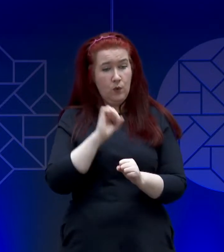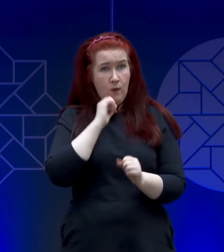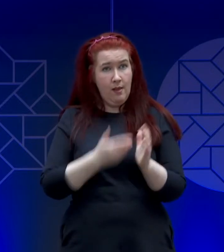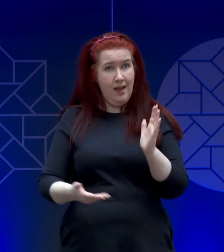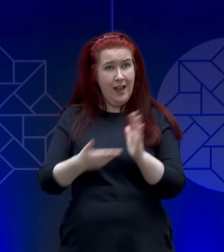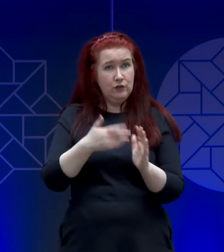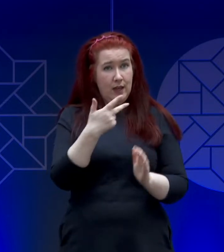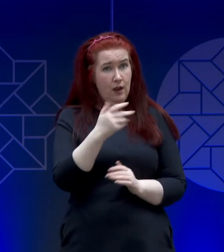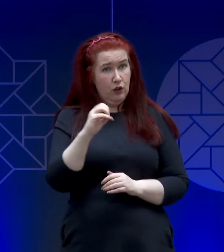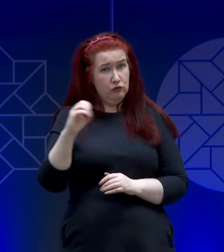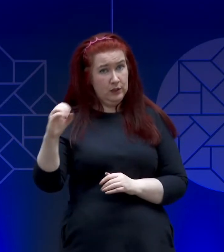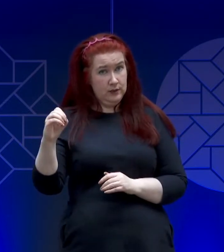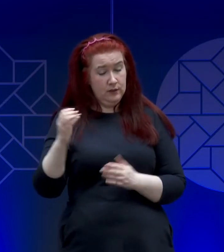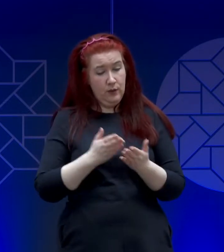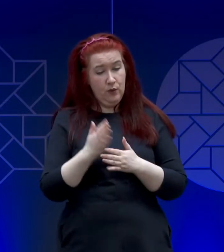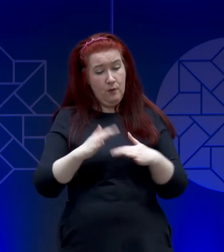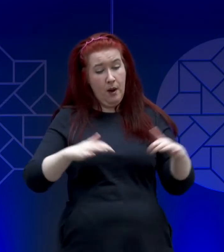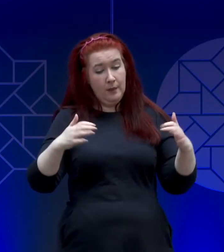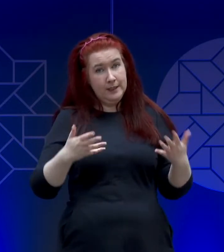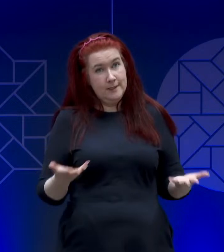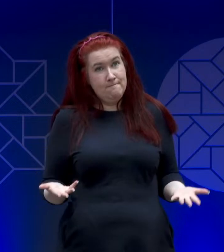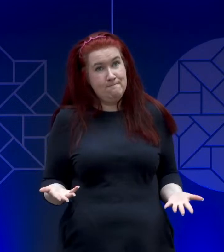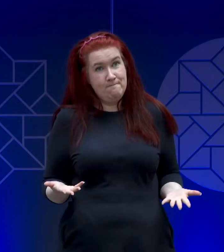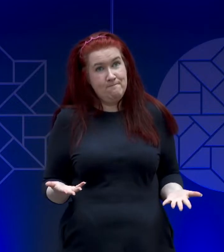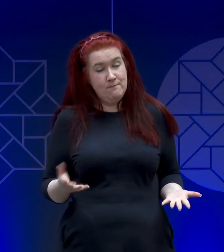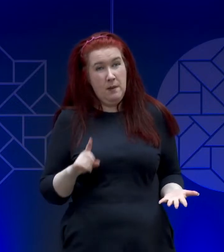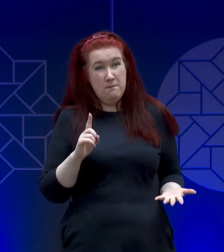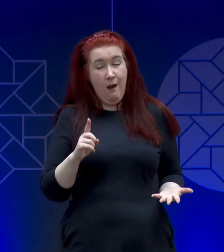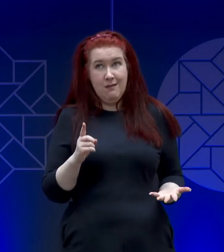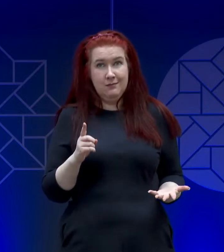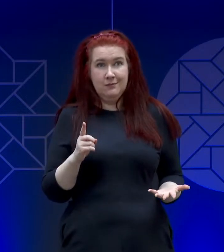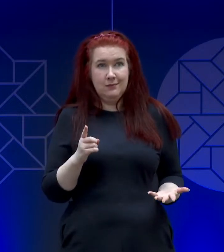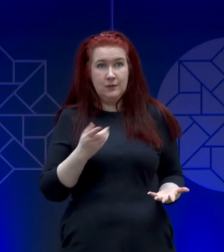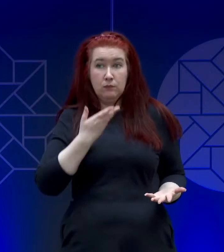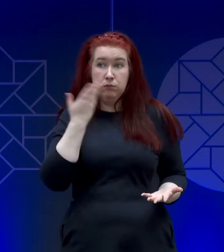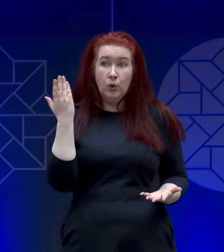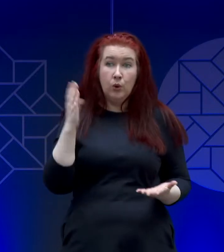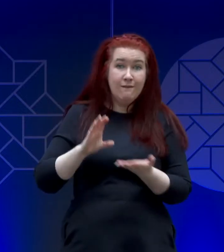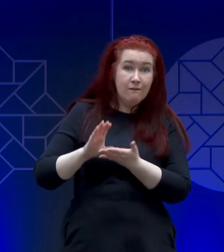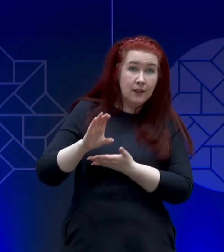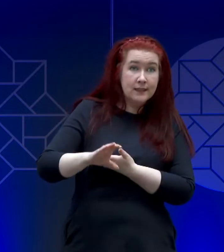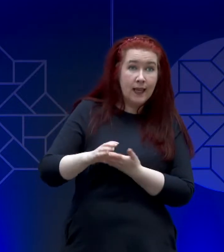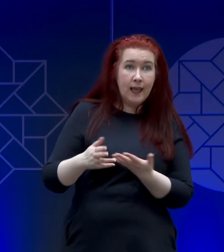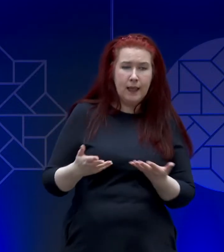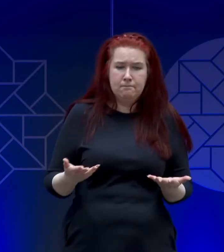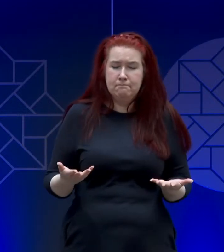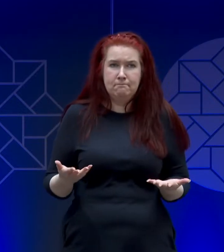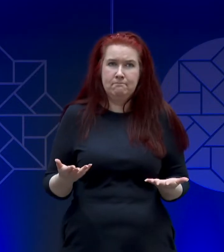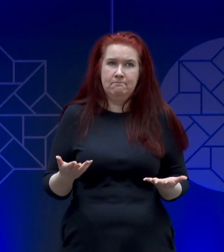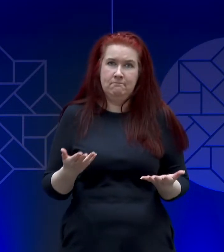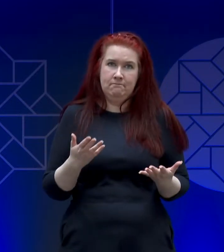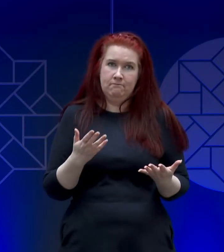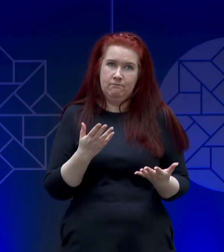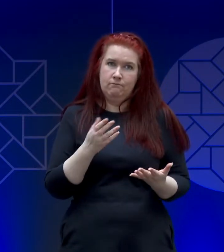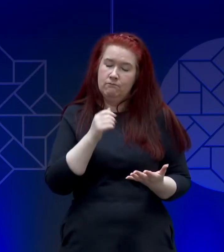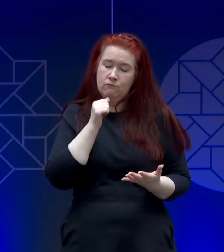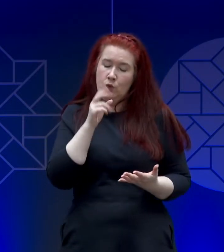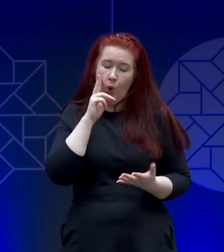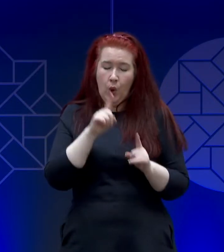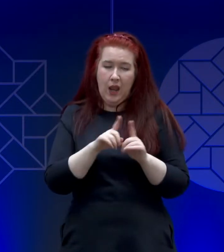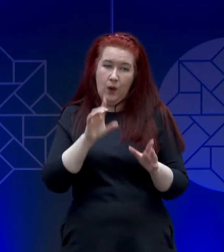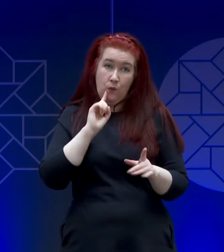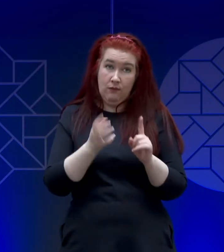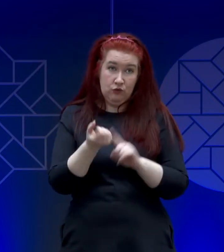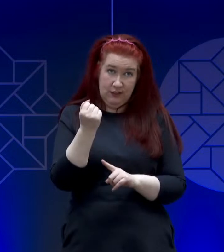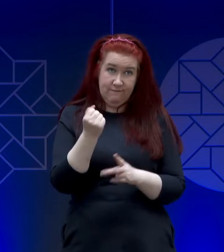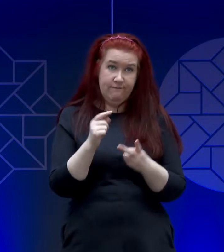course of Parliament, but without the funding attached to that, it is very unlikely that that will be delivered, nor will it